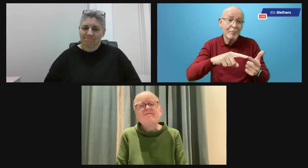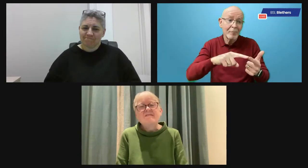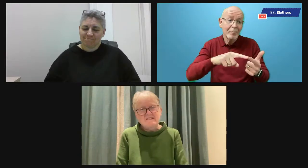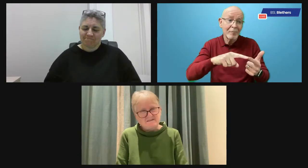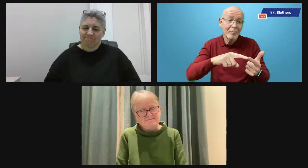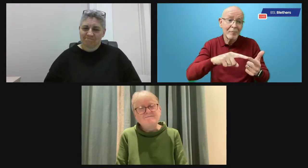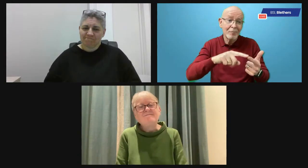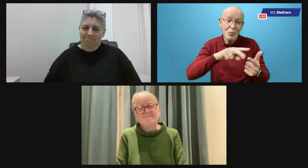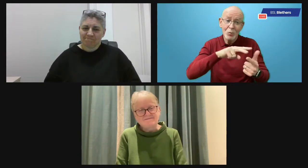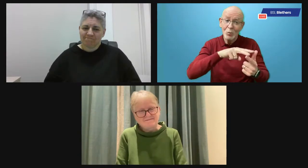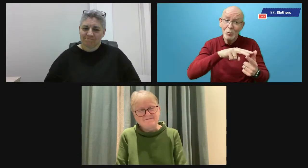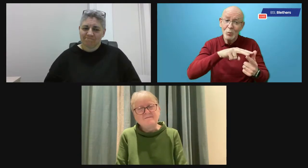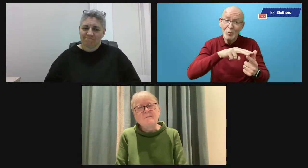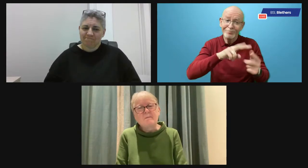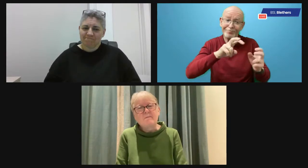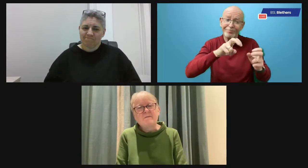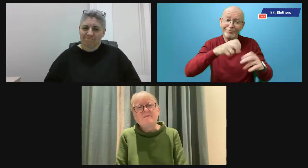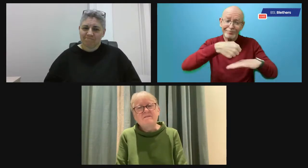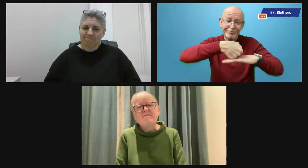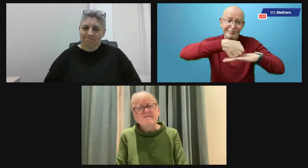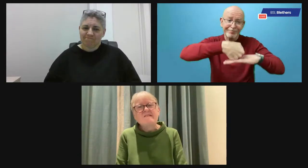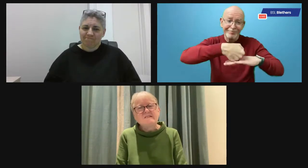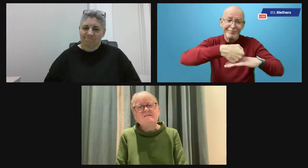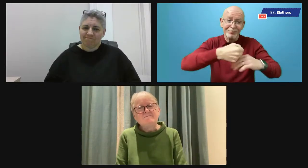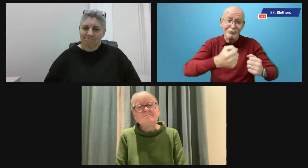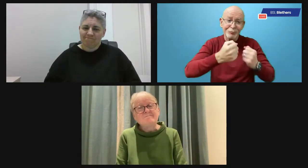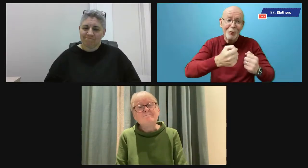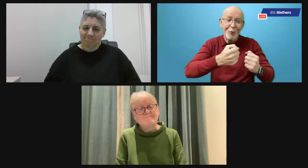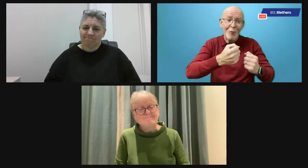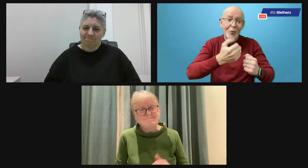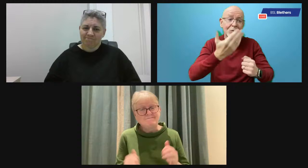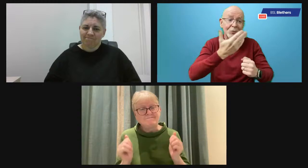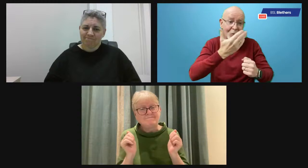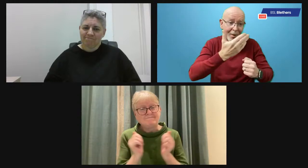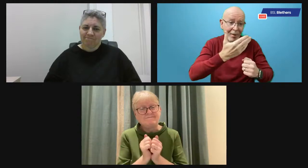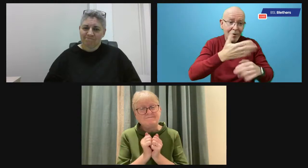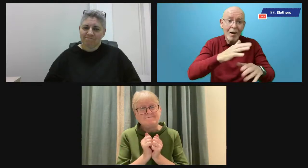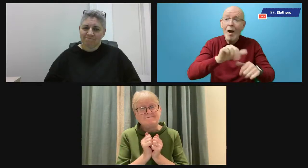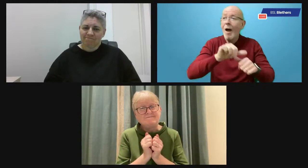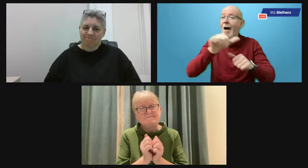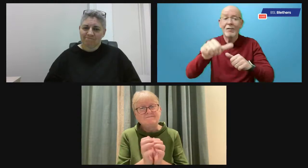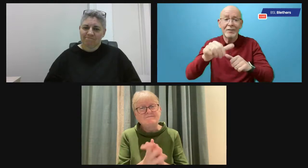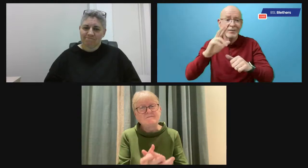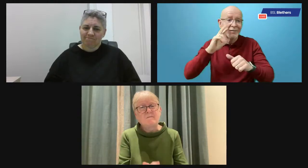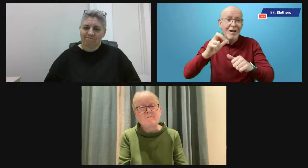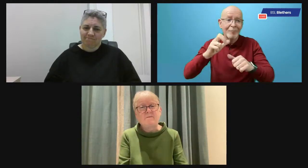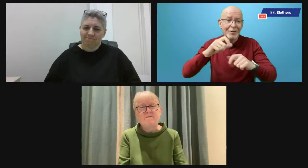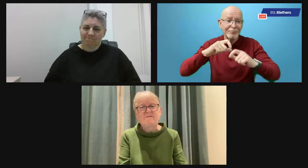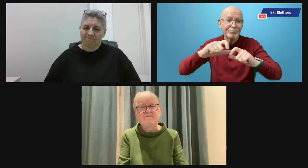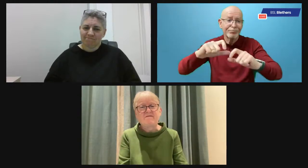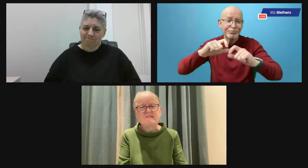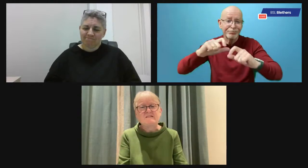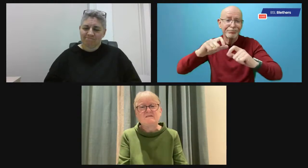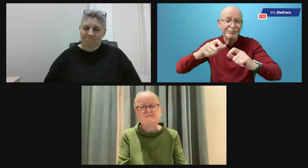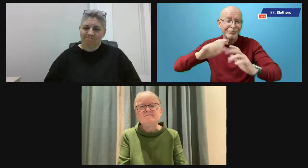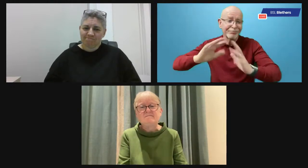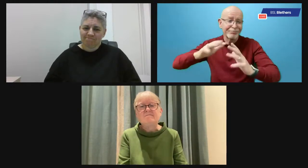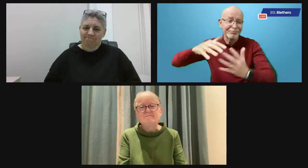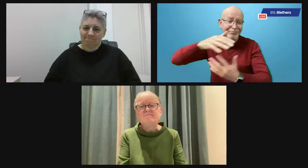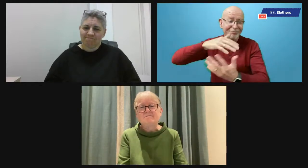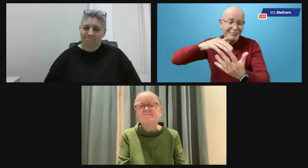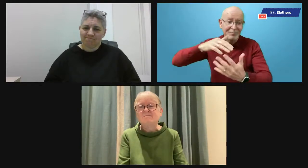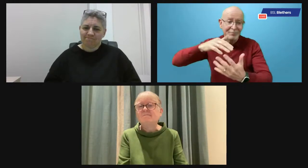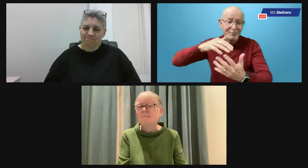comes from school. It comes from the Deaf Club. These are the two sources. They are where BSL